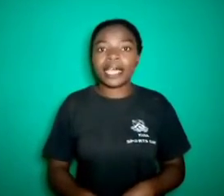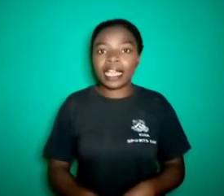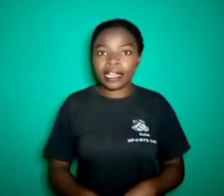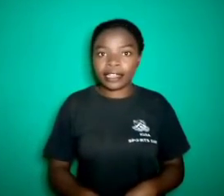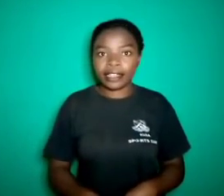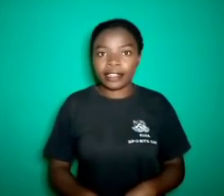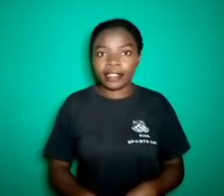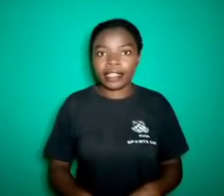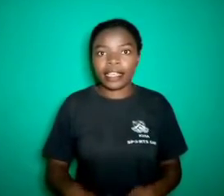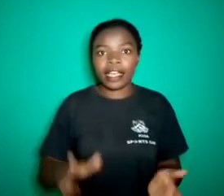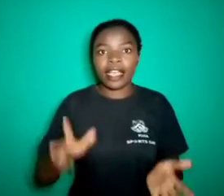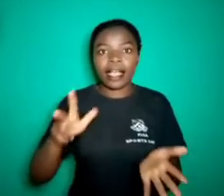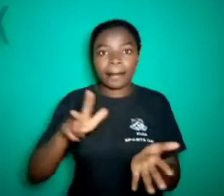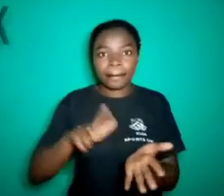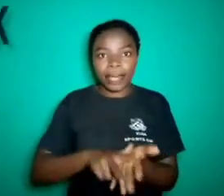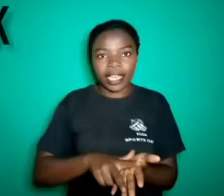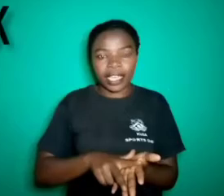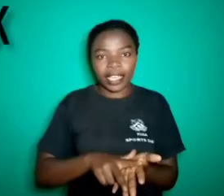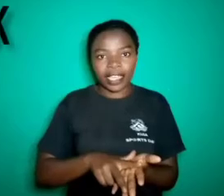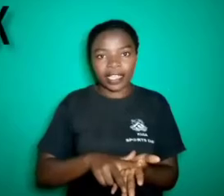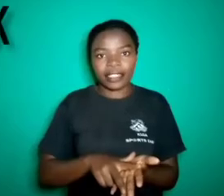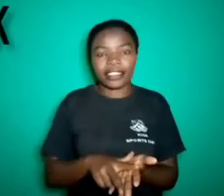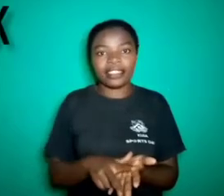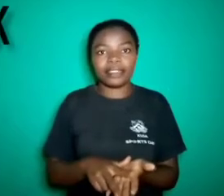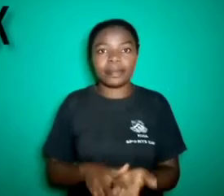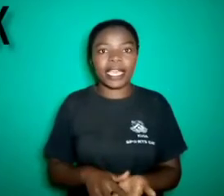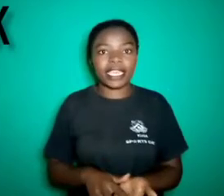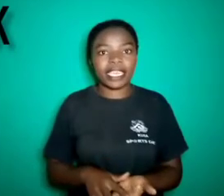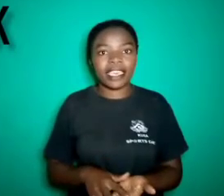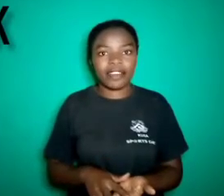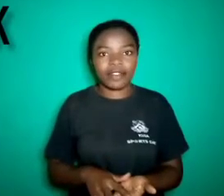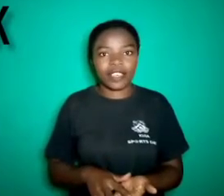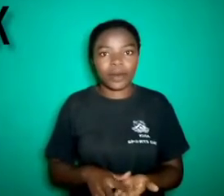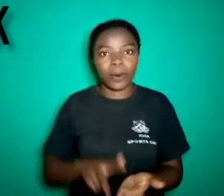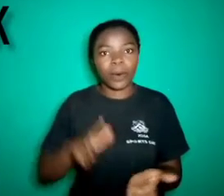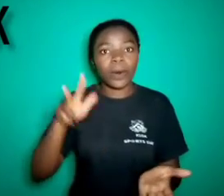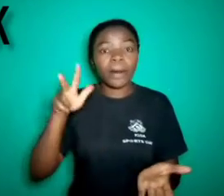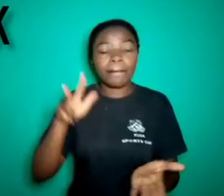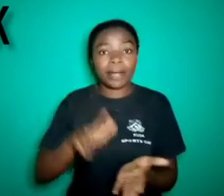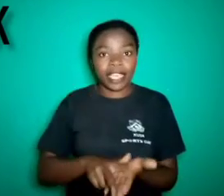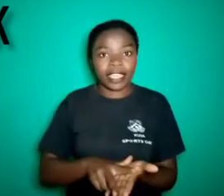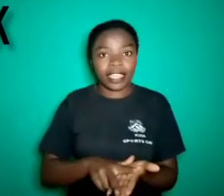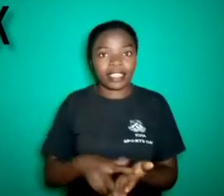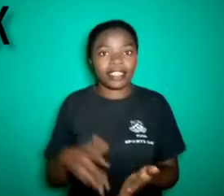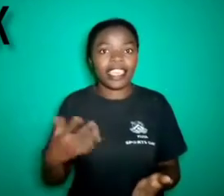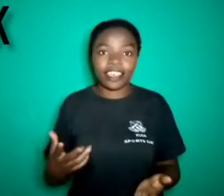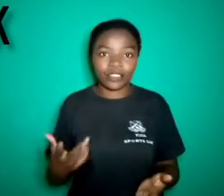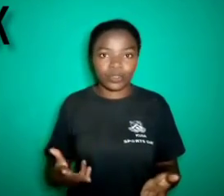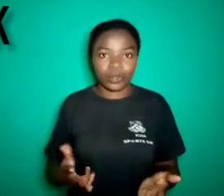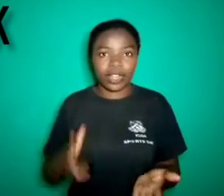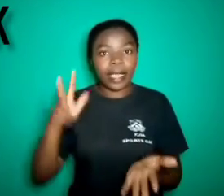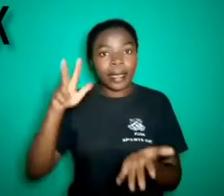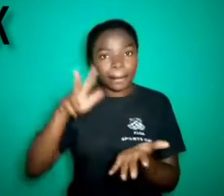Park. Park. This is parking a vehicle. Park. The action.